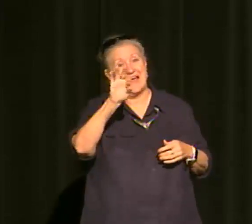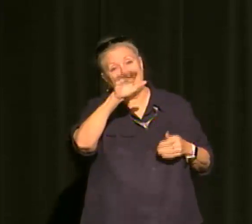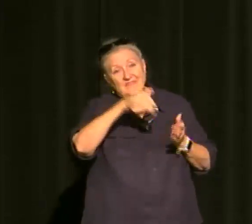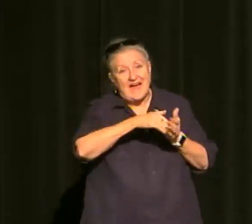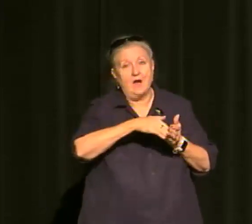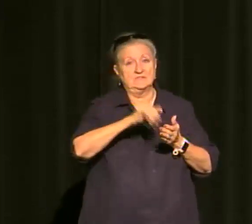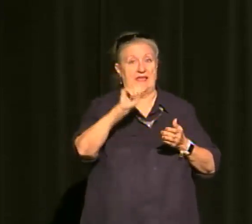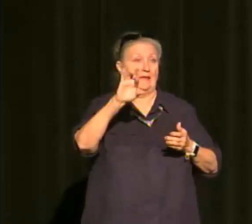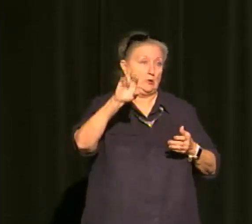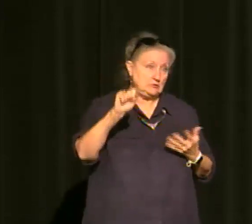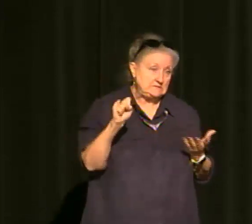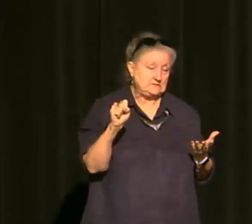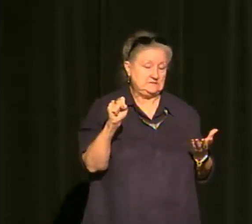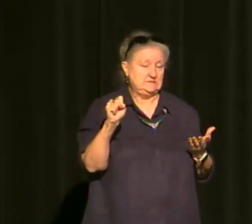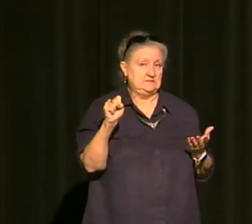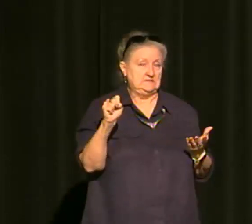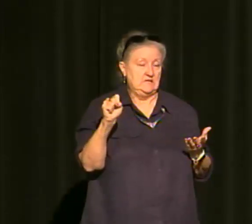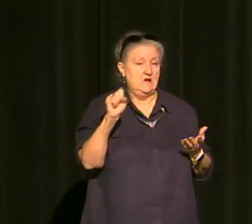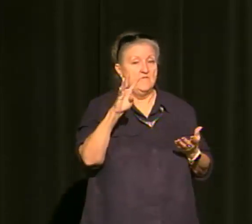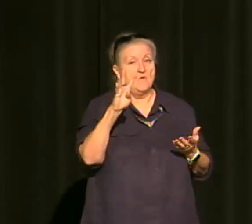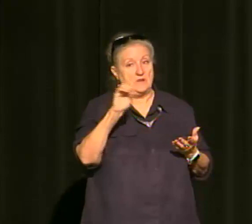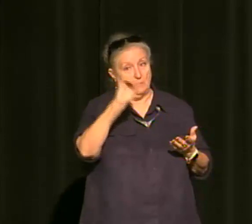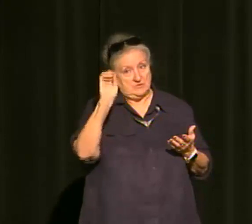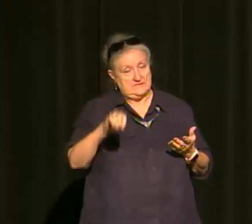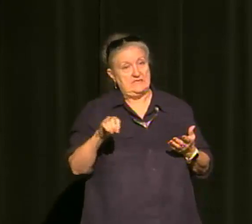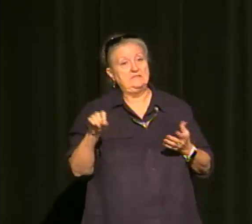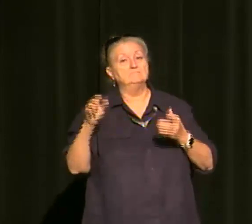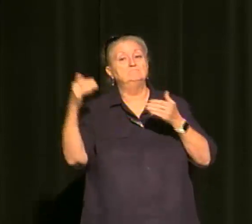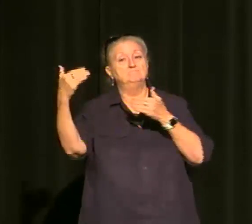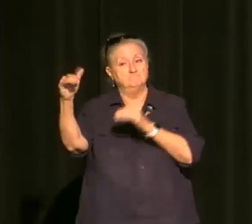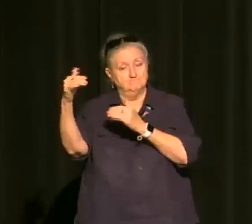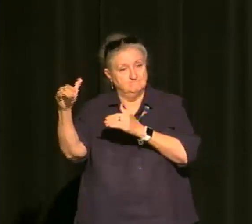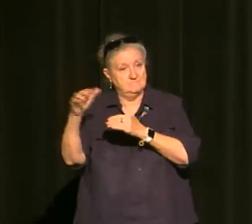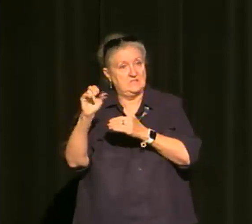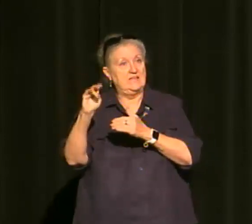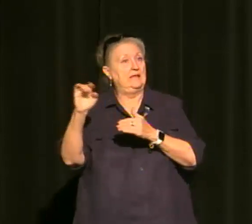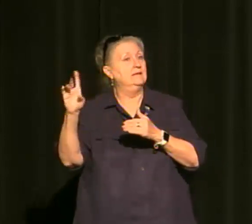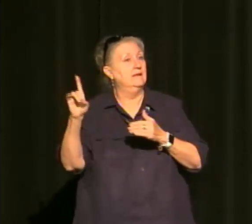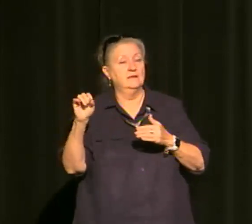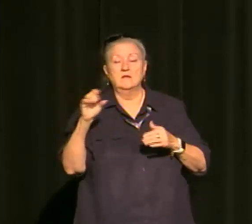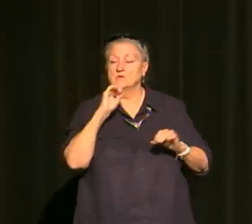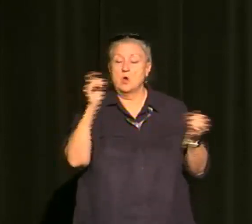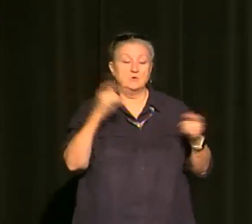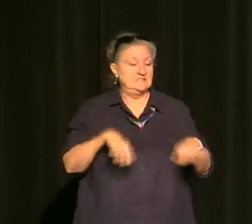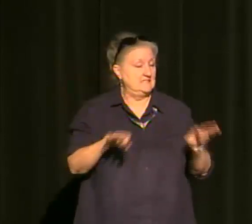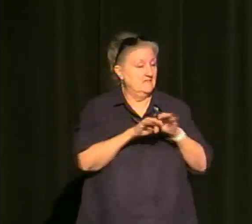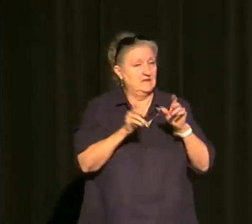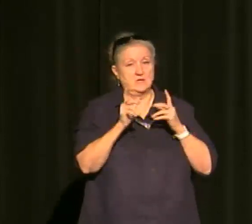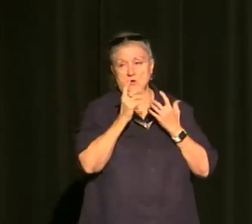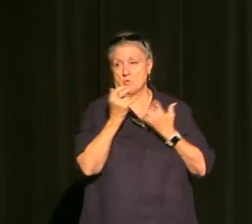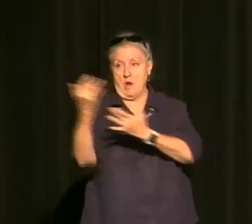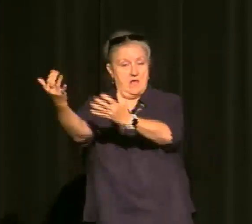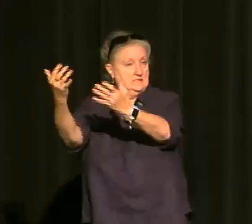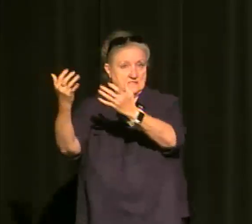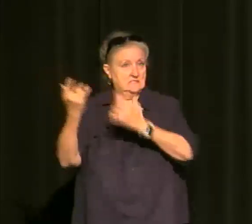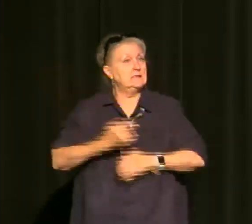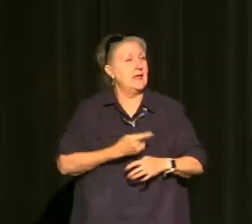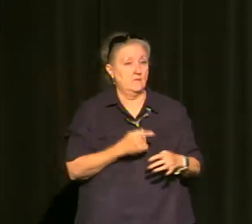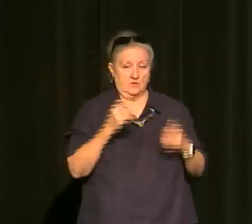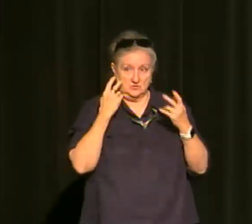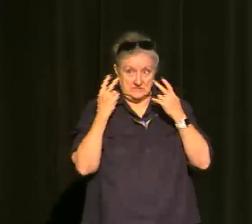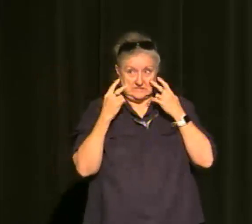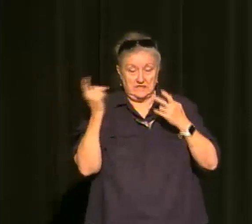269,000 acres, 40% contained. We had no significant runs today. What you're seeing is